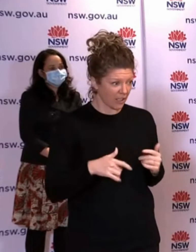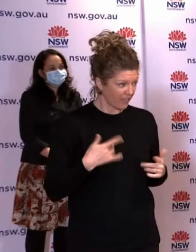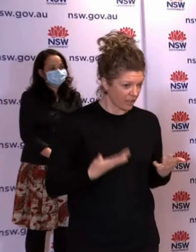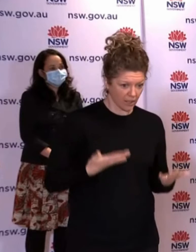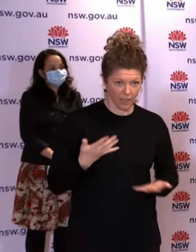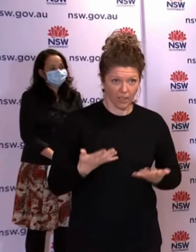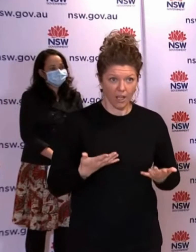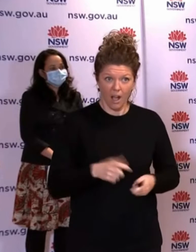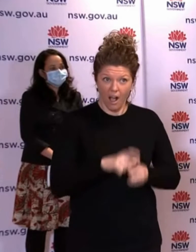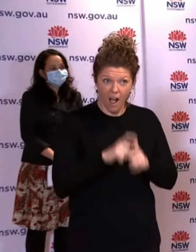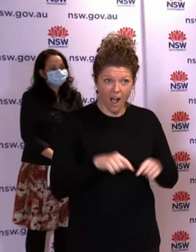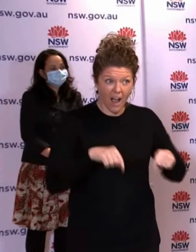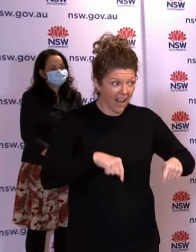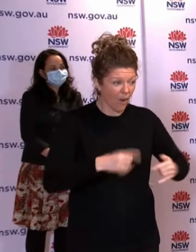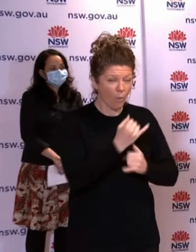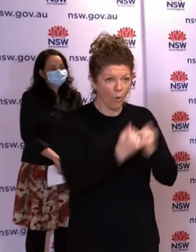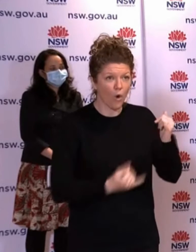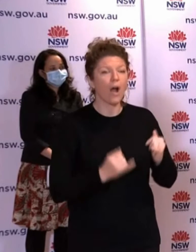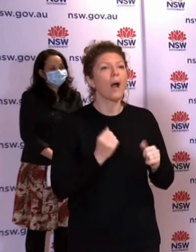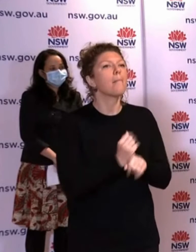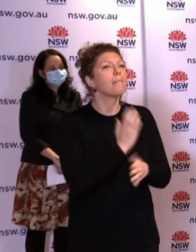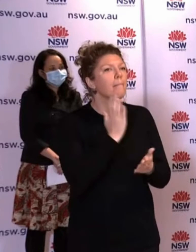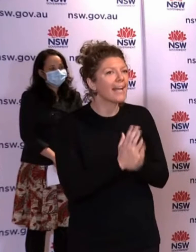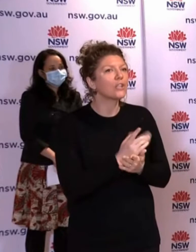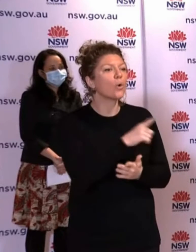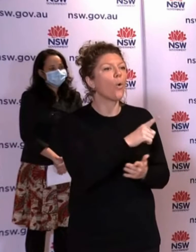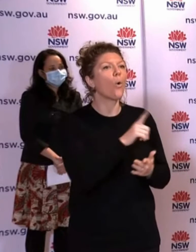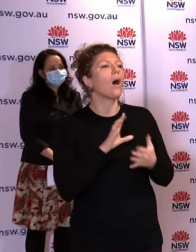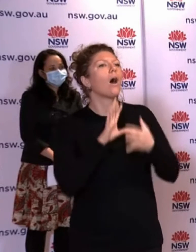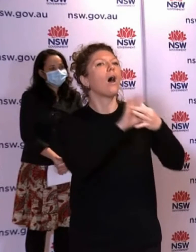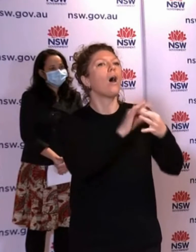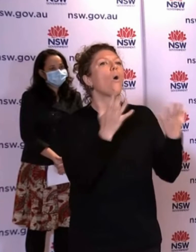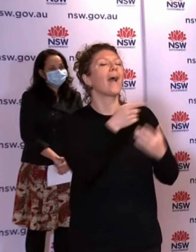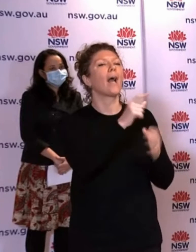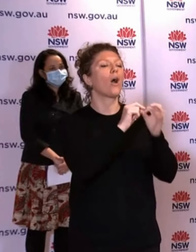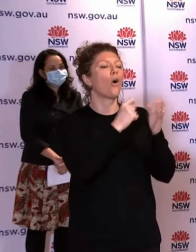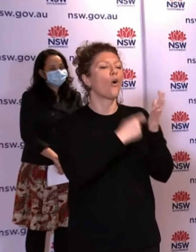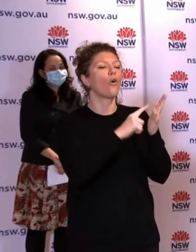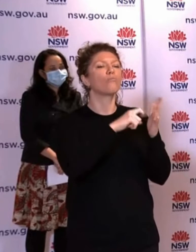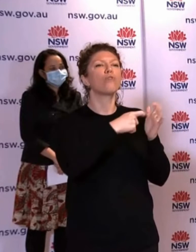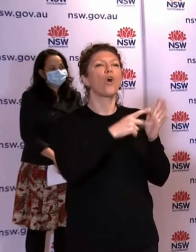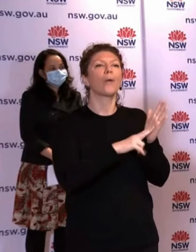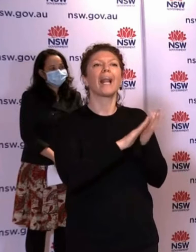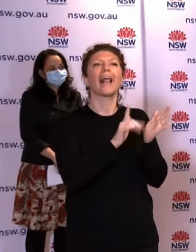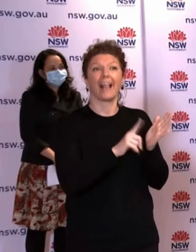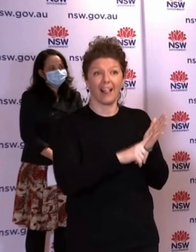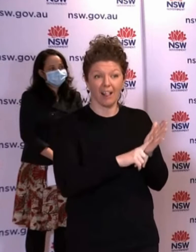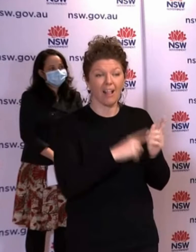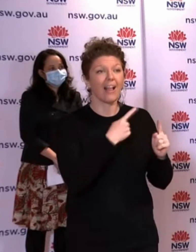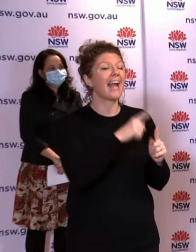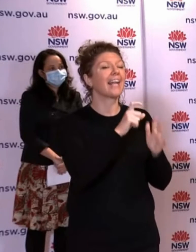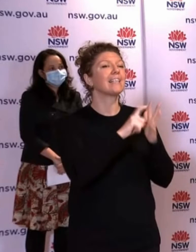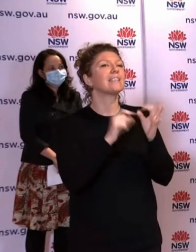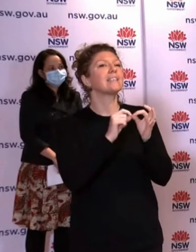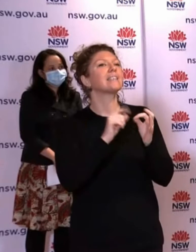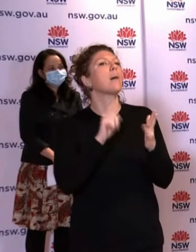not just the local arrangements, but how they feed that into arrangements at Broken Hill, the next biggest town, and then at Dubbo itself,